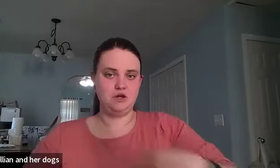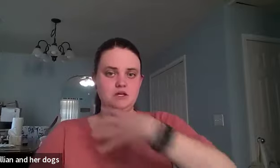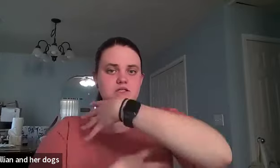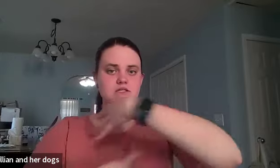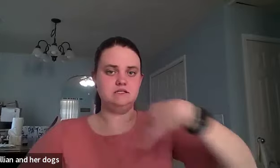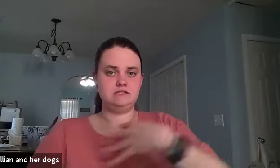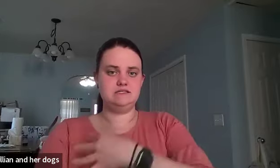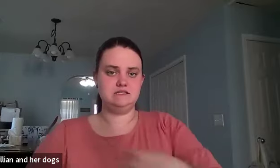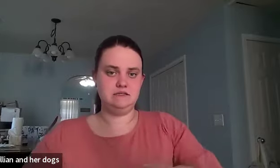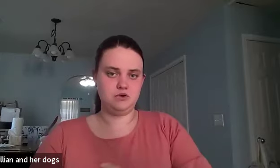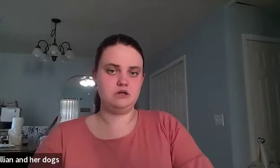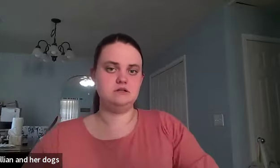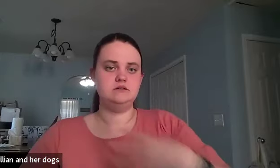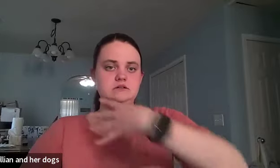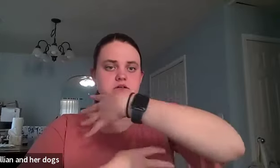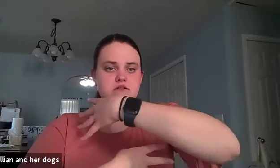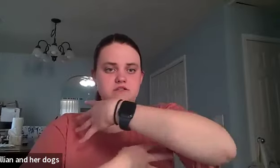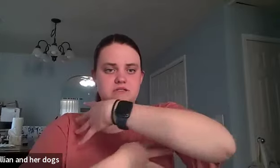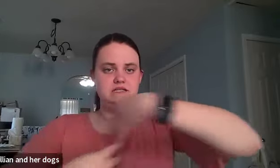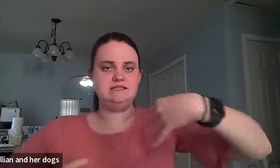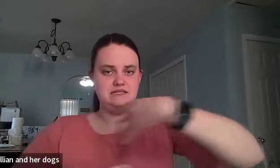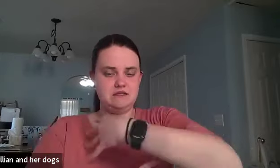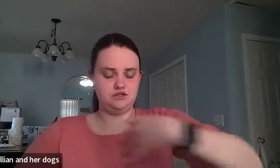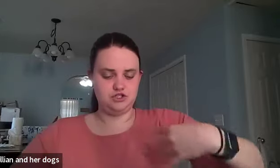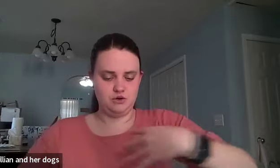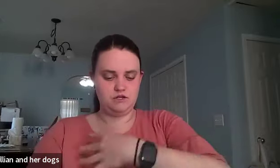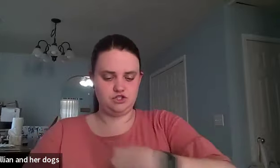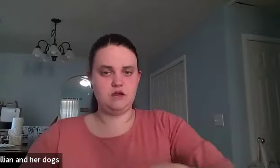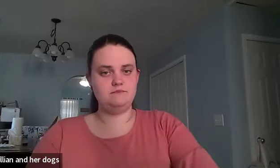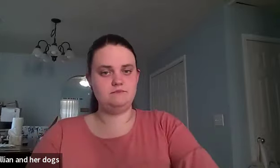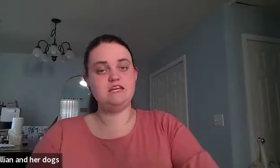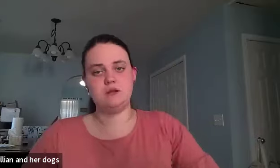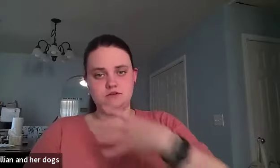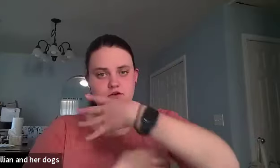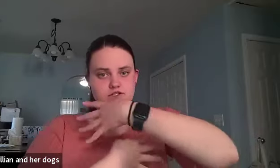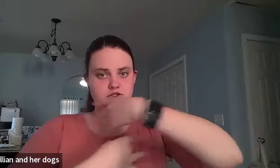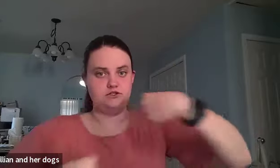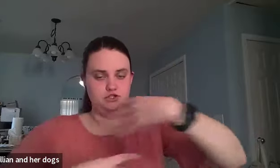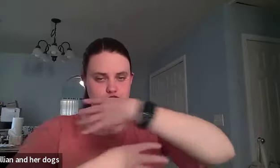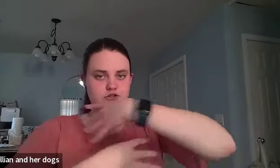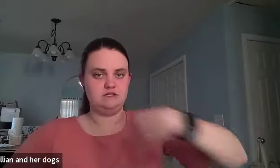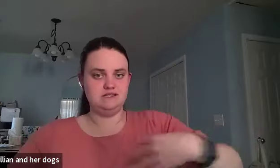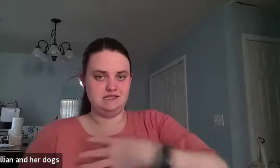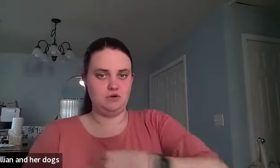Zebra. Zebra. So it's like zigzag. You're just going stripe, making stripes across your shirt.